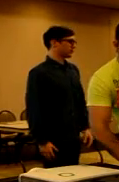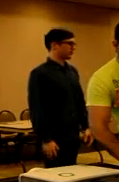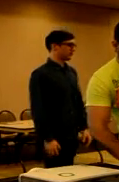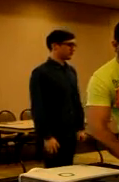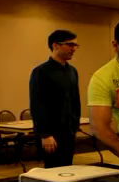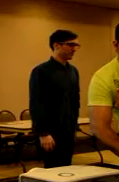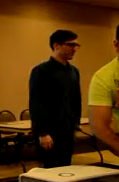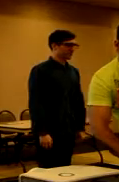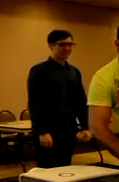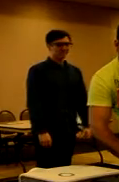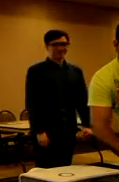It's tired.